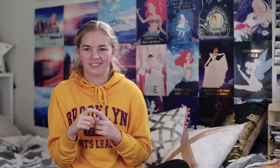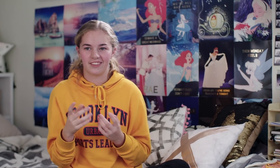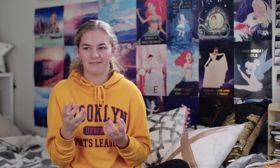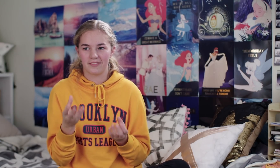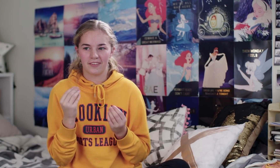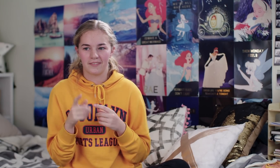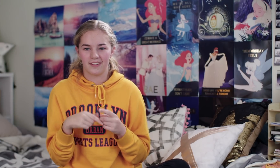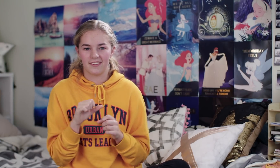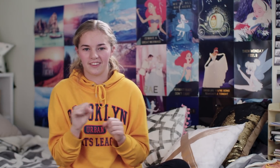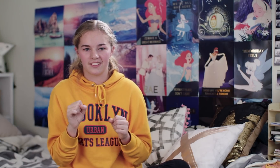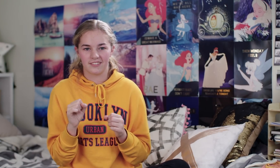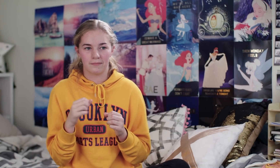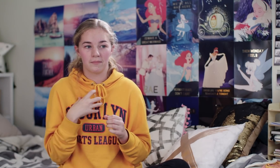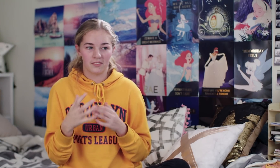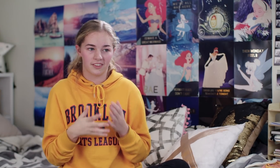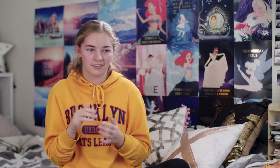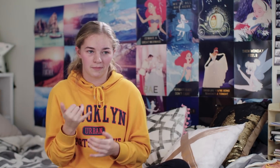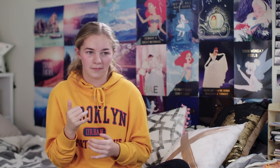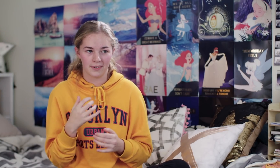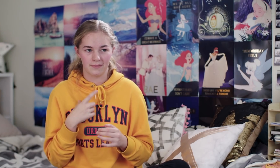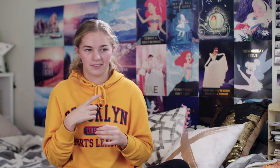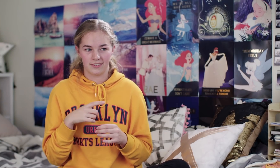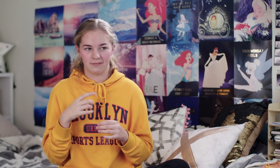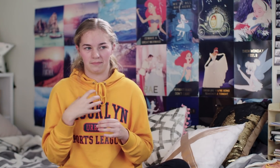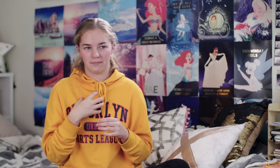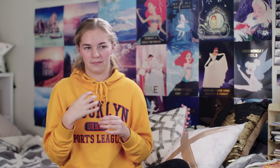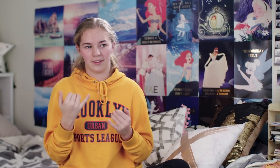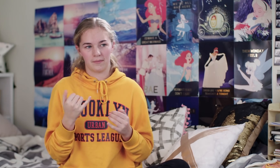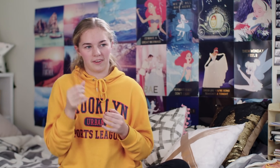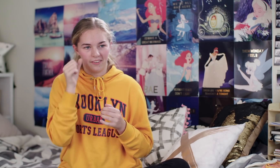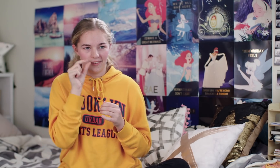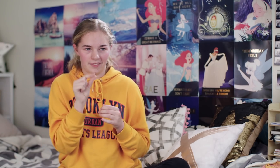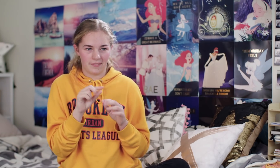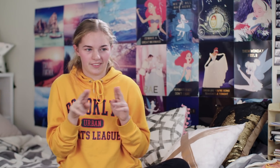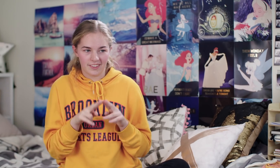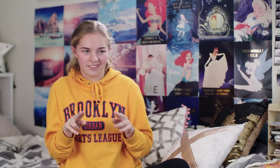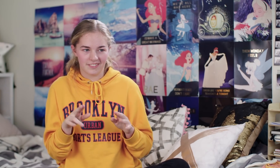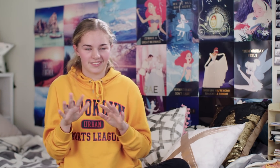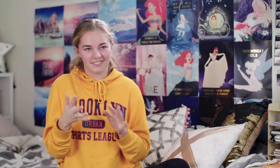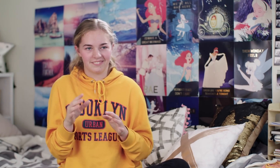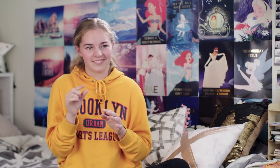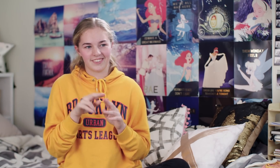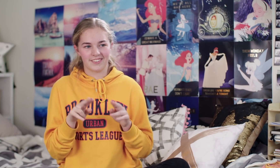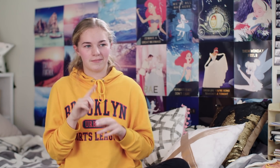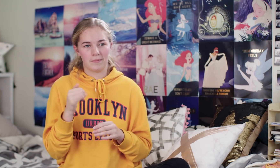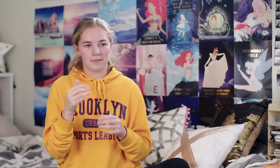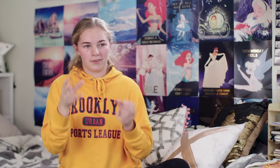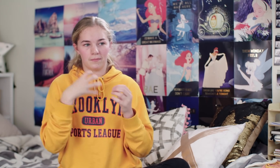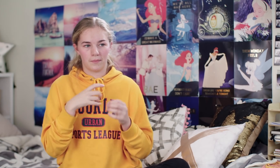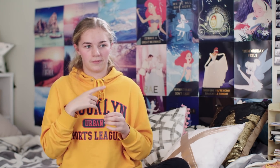just from being around the WFD culture. And I know a little bit of international sign language at the moment and